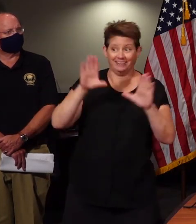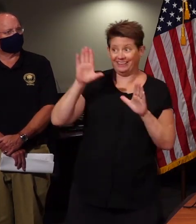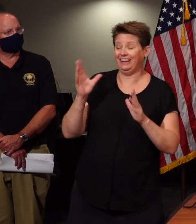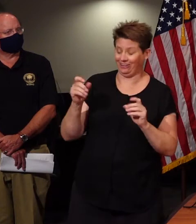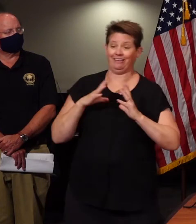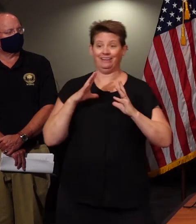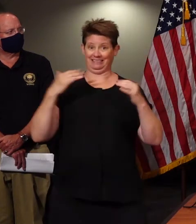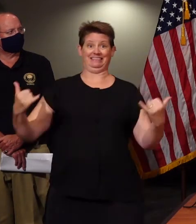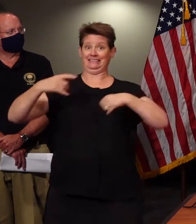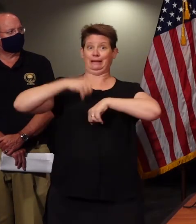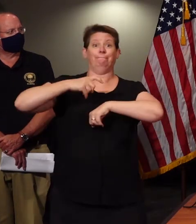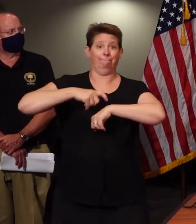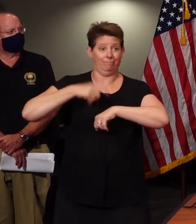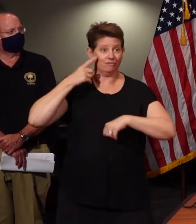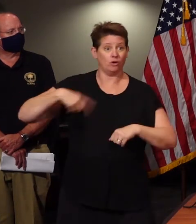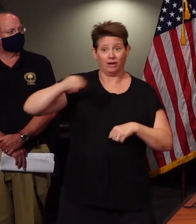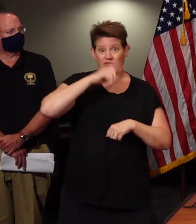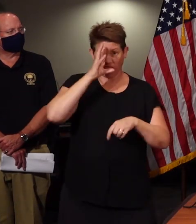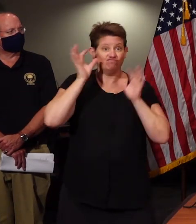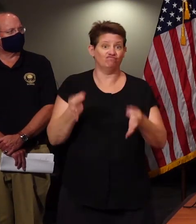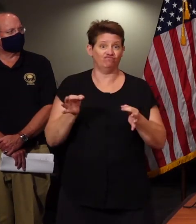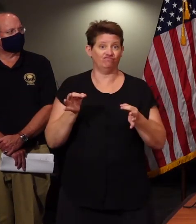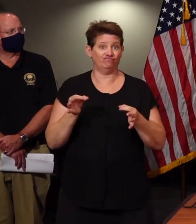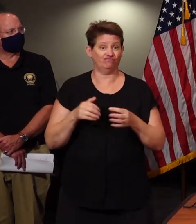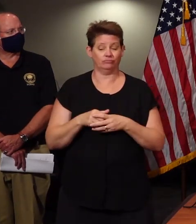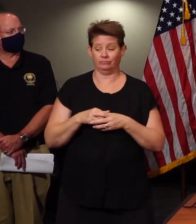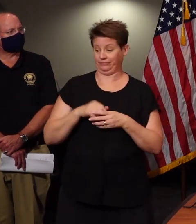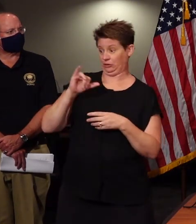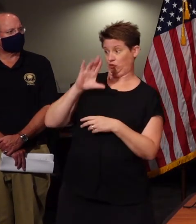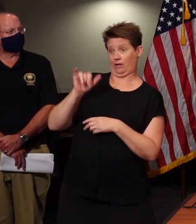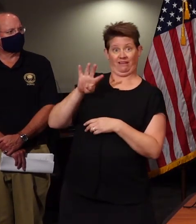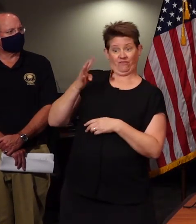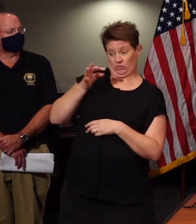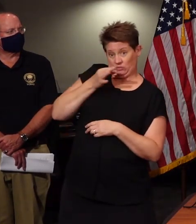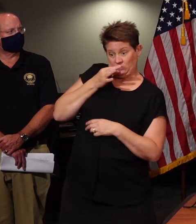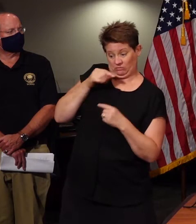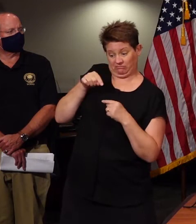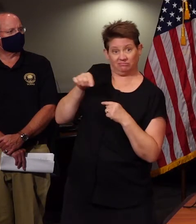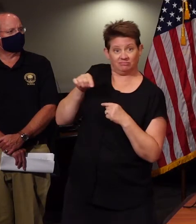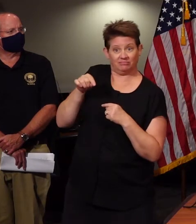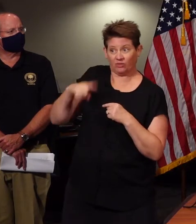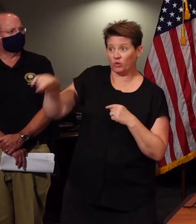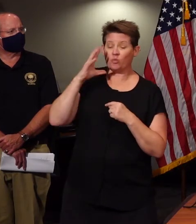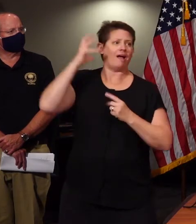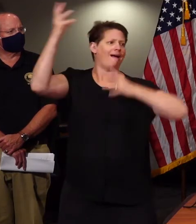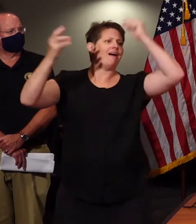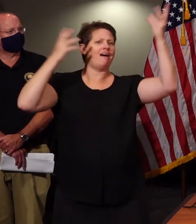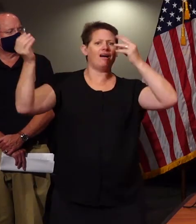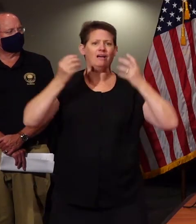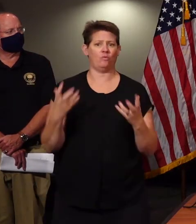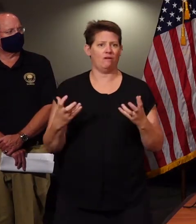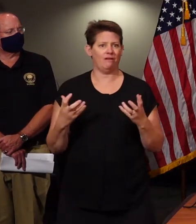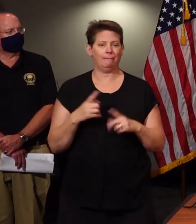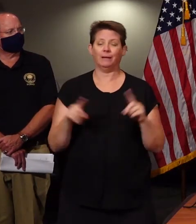Well, it's time for us to make up our minds. July the 4th is coming. Everybody wants to get out, but it is